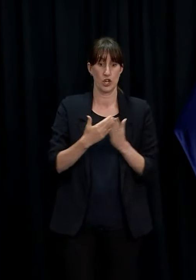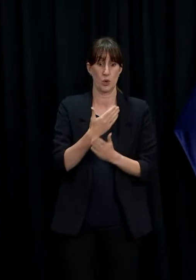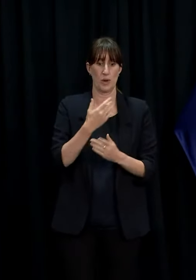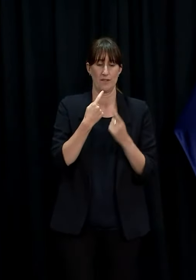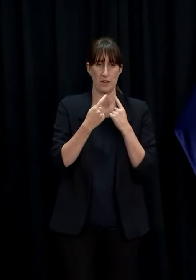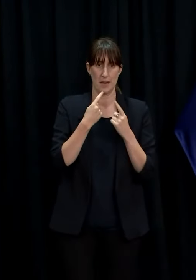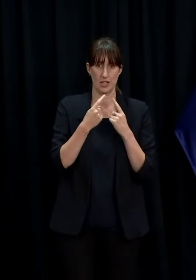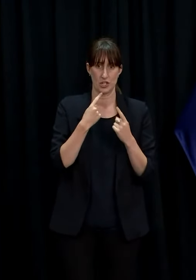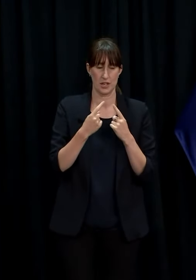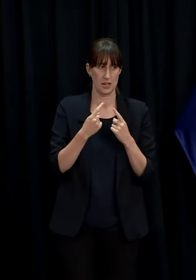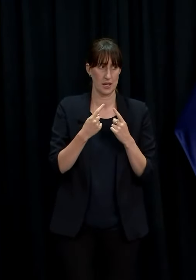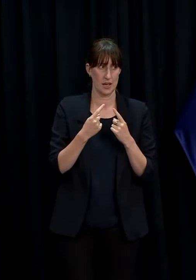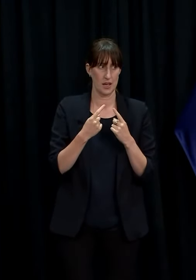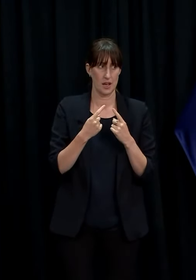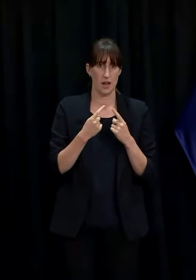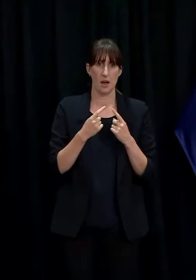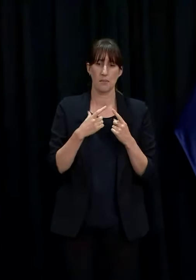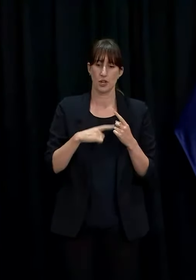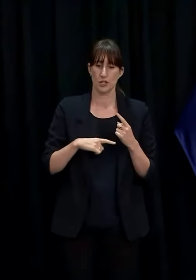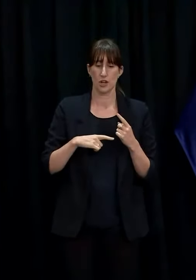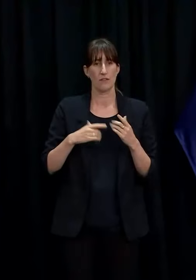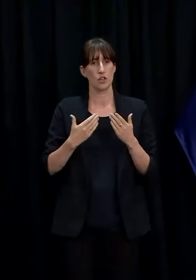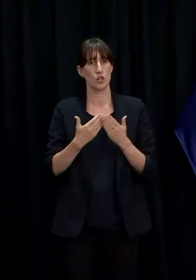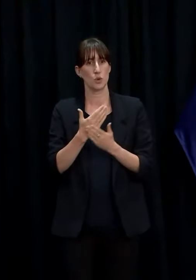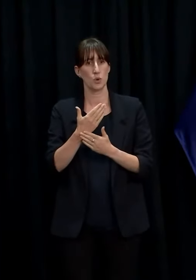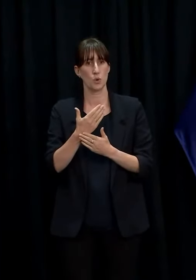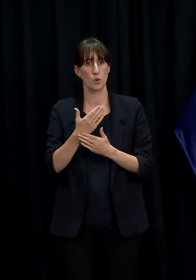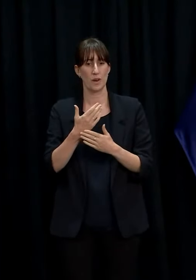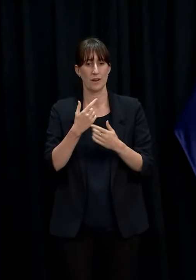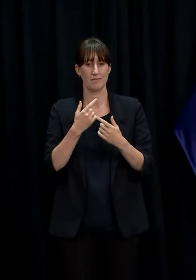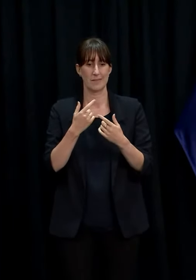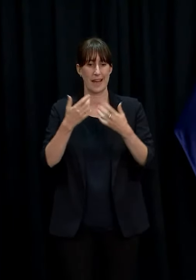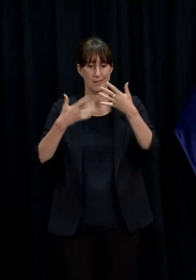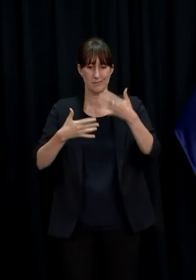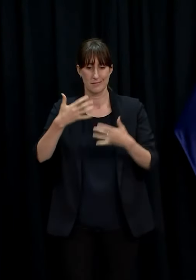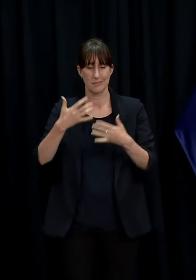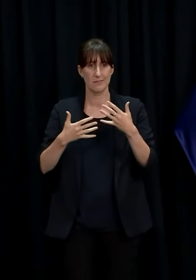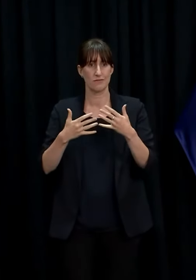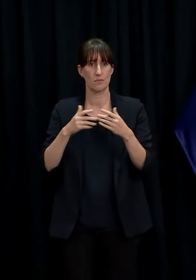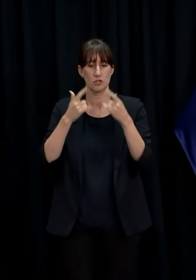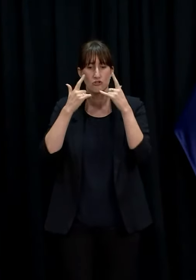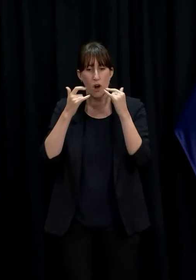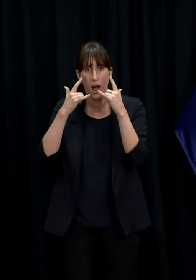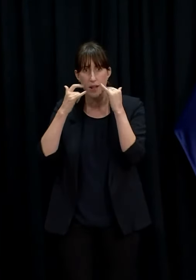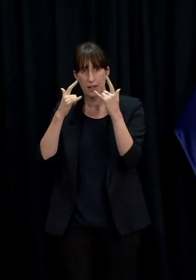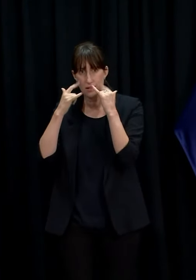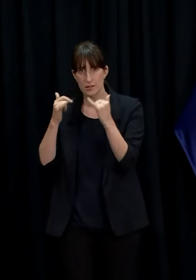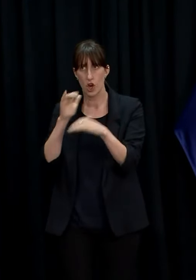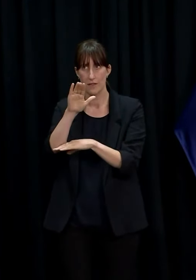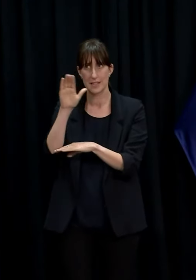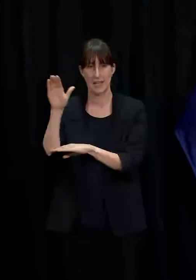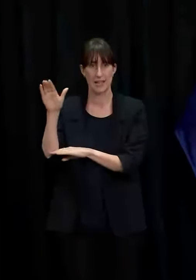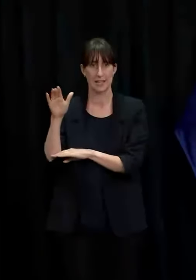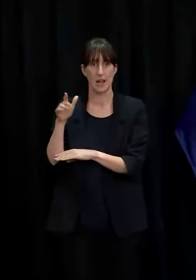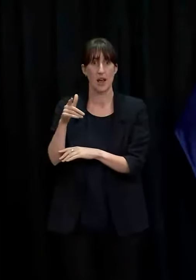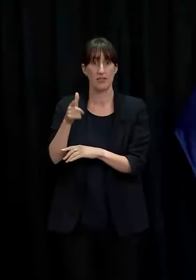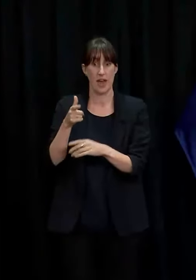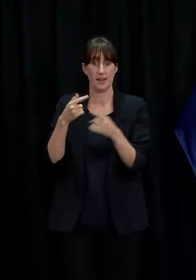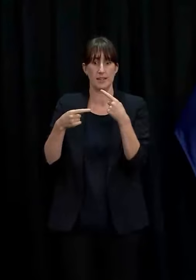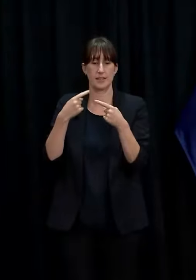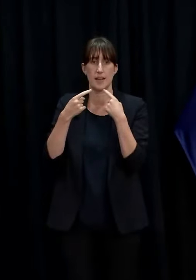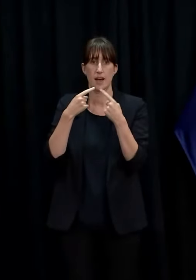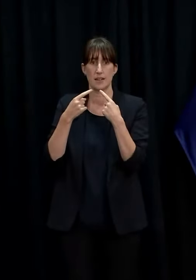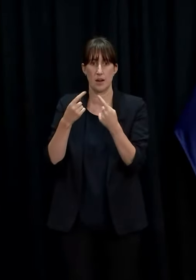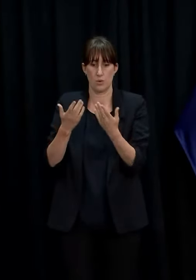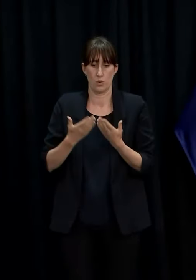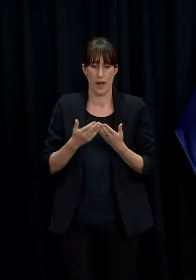is likely based on new trial data that gives us a better picture in order to make the assessment. What's the time frame for